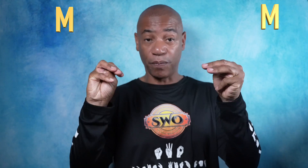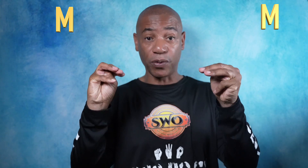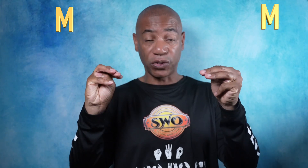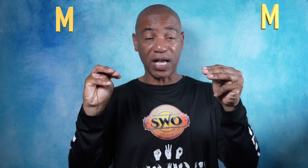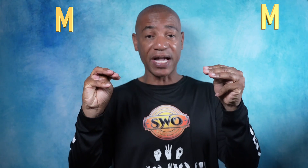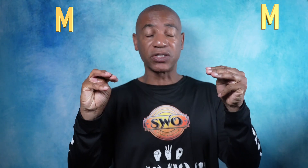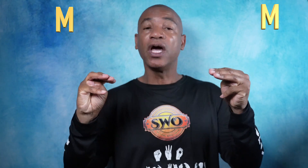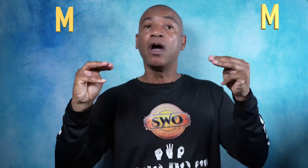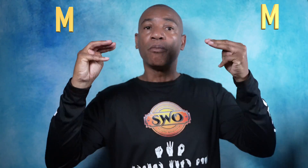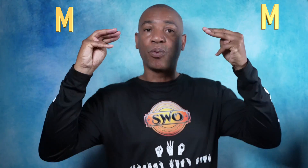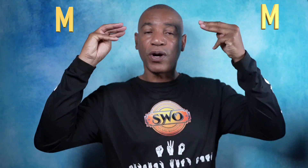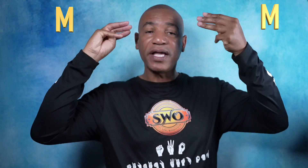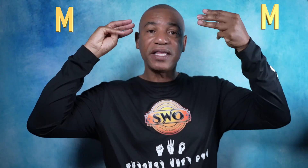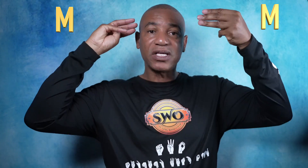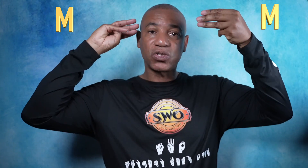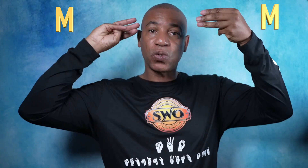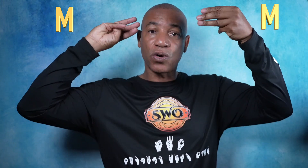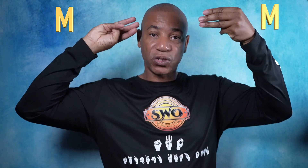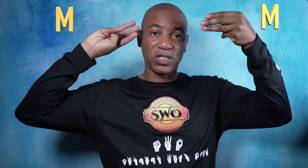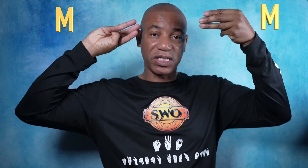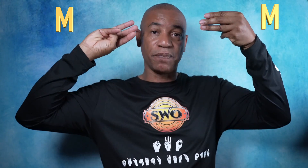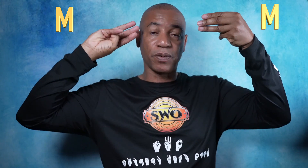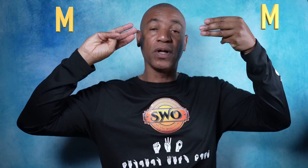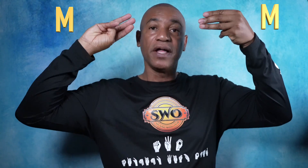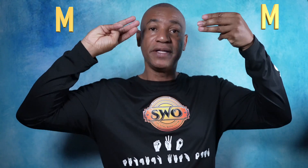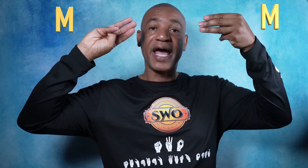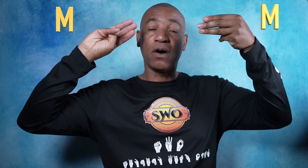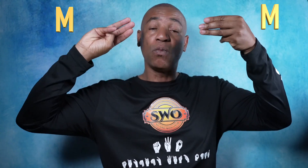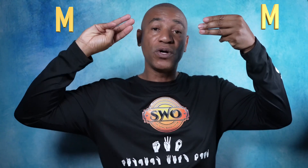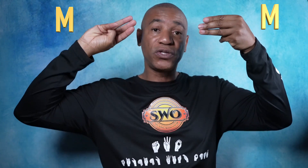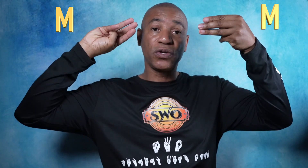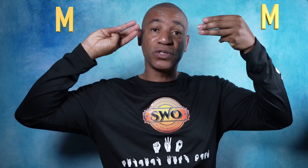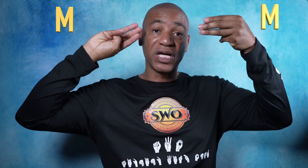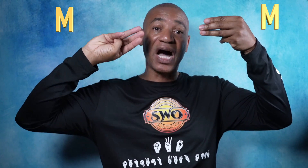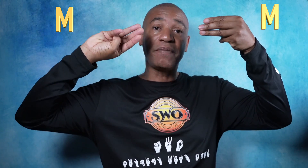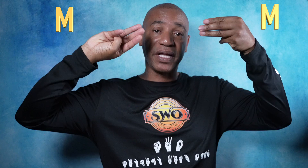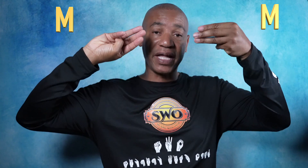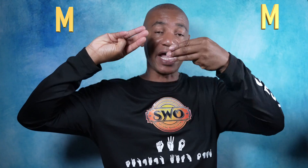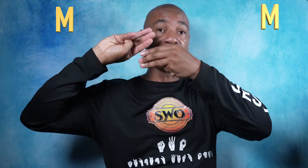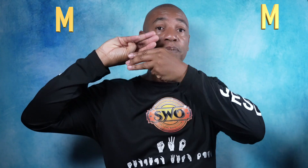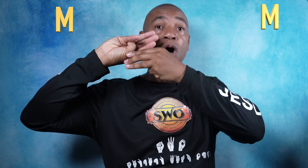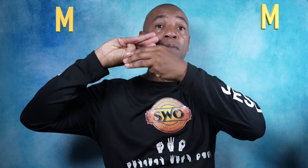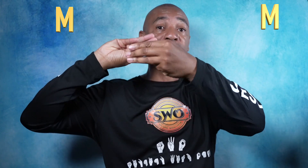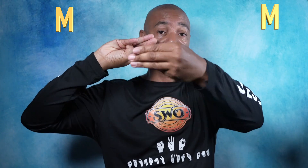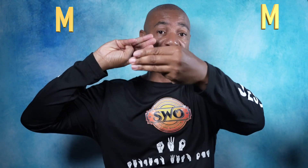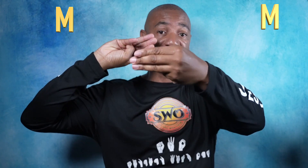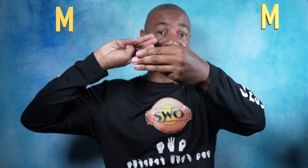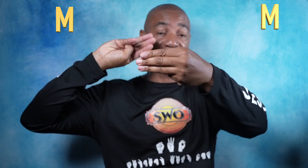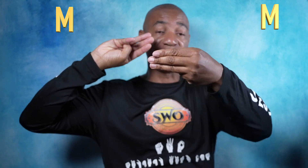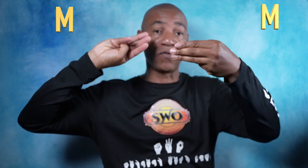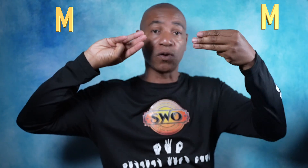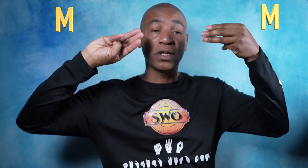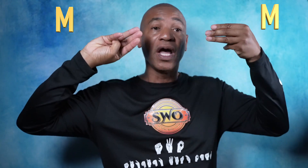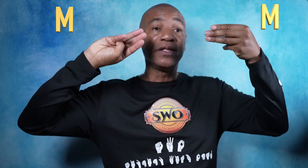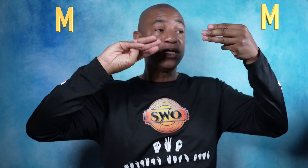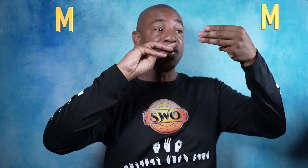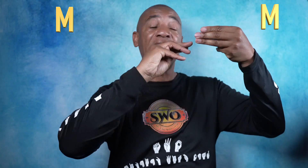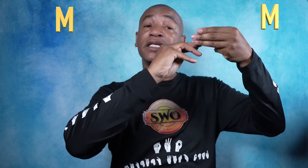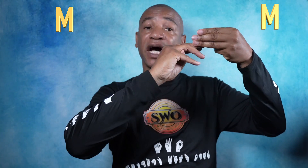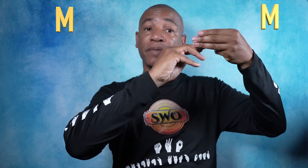both sides. Bring these towards the temple. Now, with your dominant hand, the palm is going to be facing forward. The non-dominant